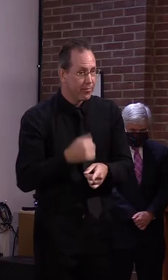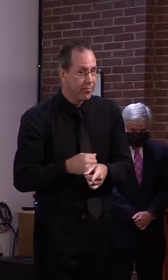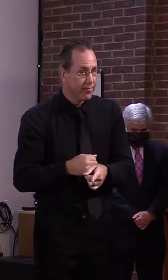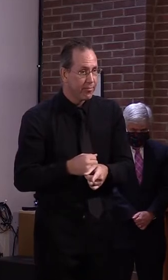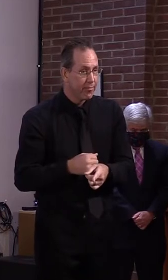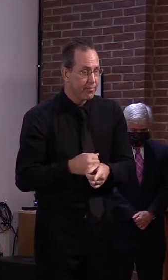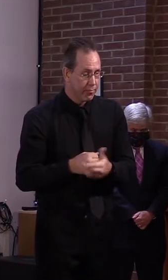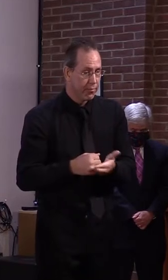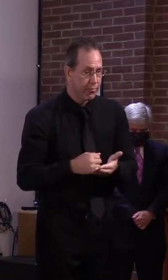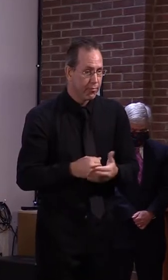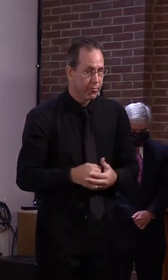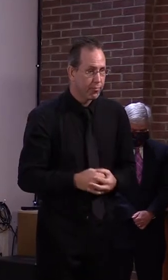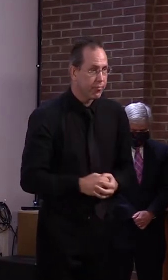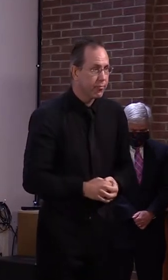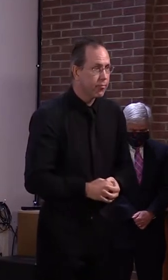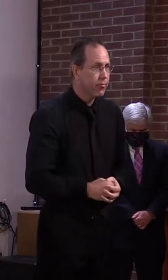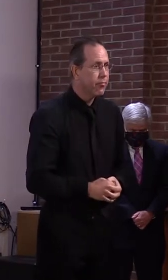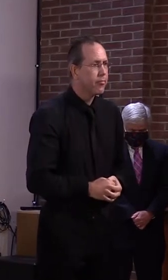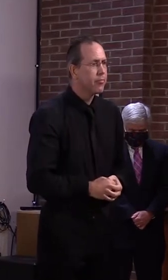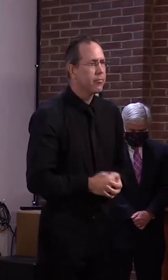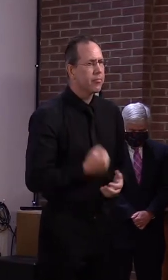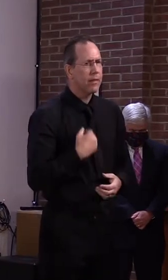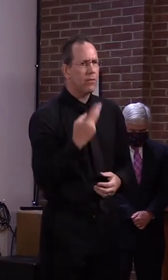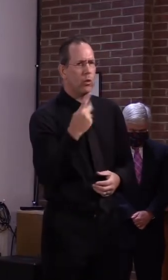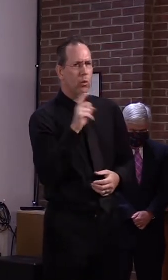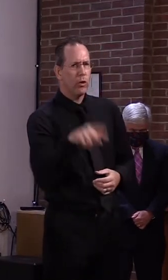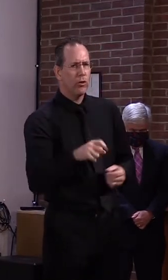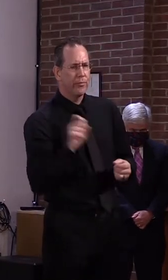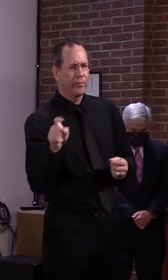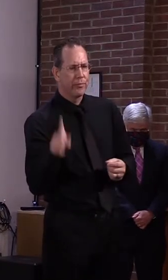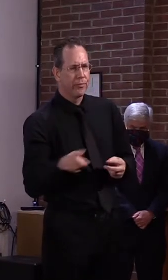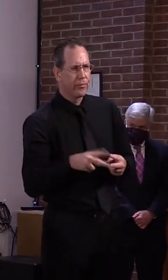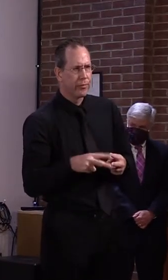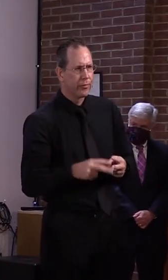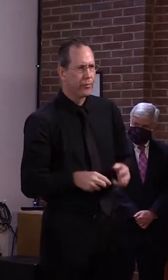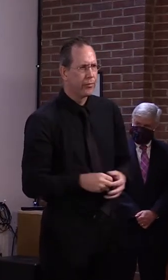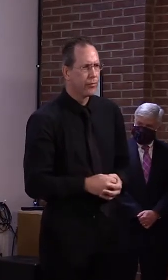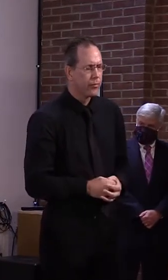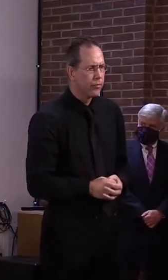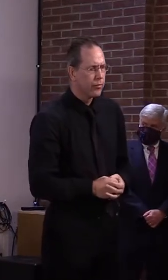I have two questions, one real quick one for Secretary French.